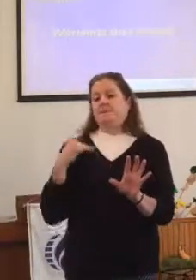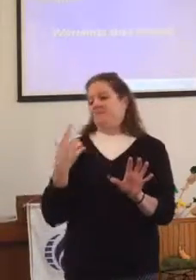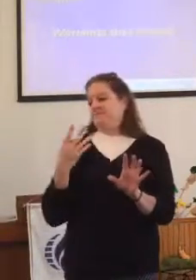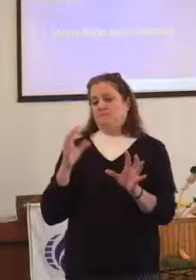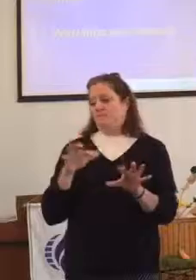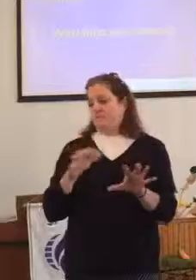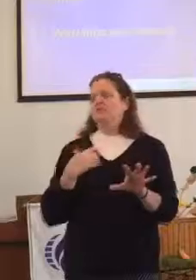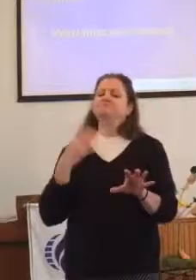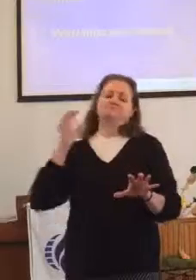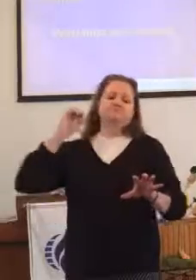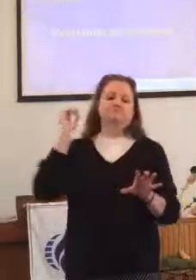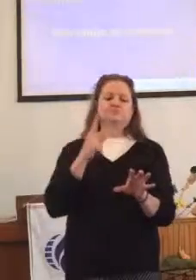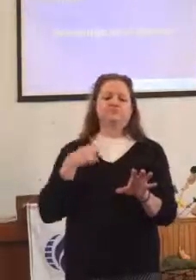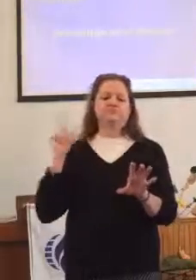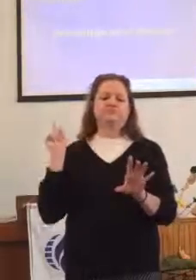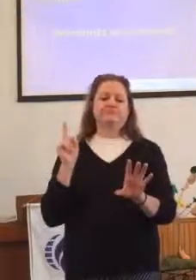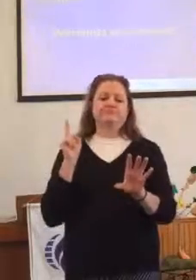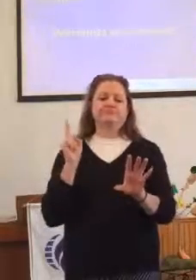path.